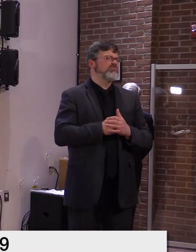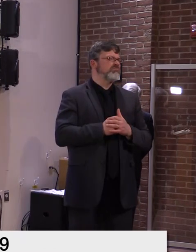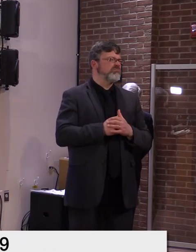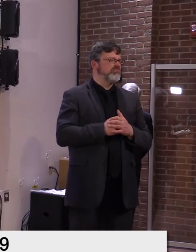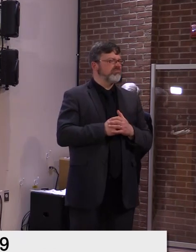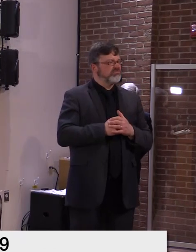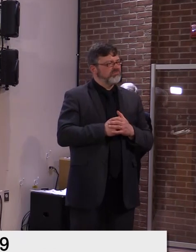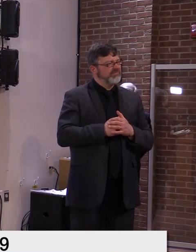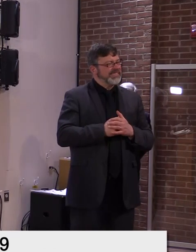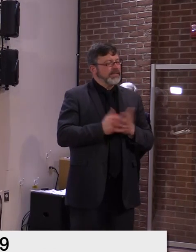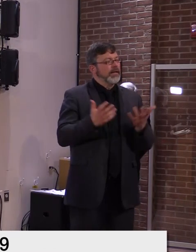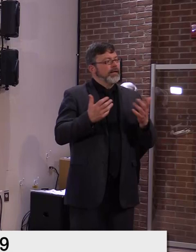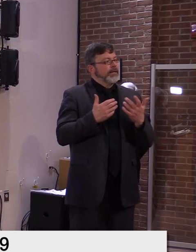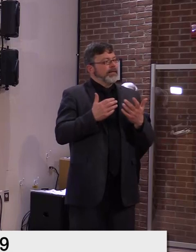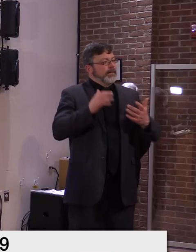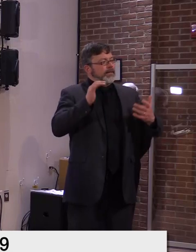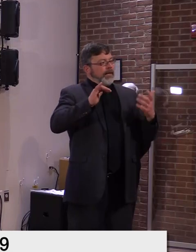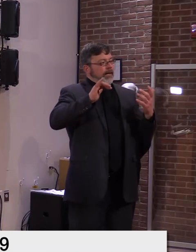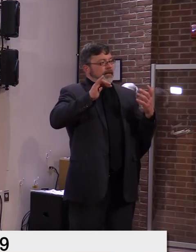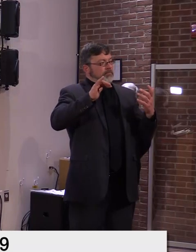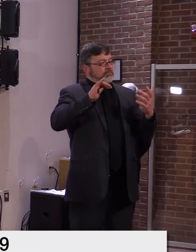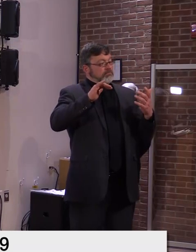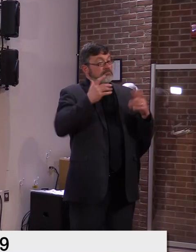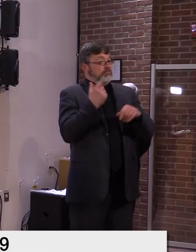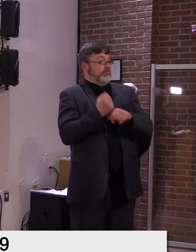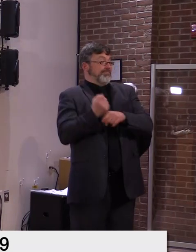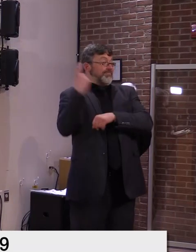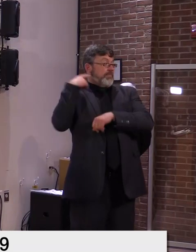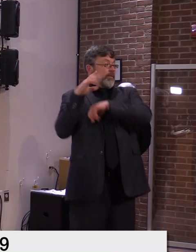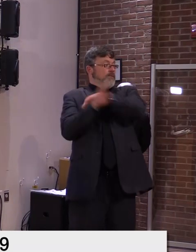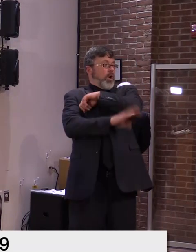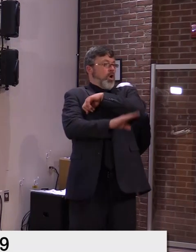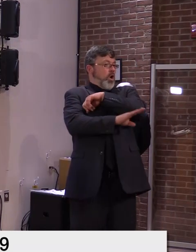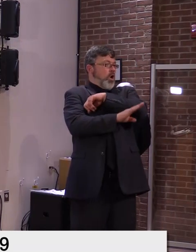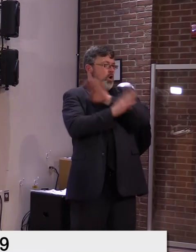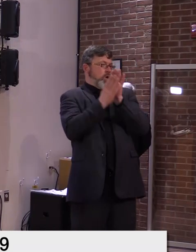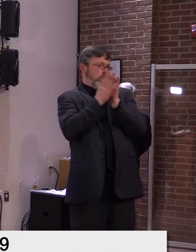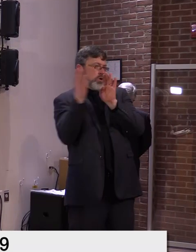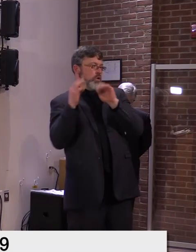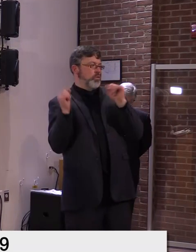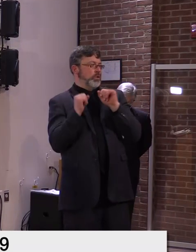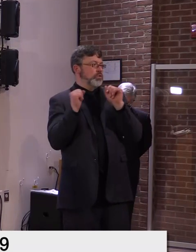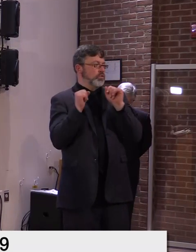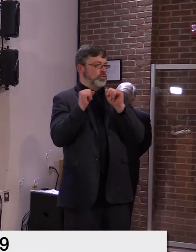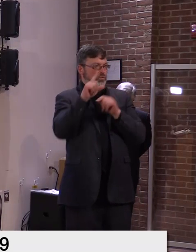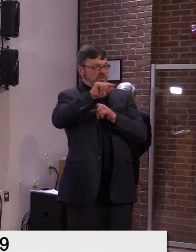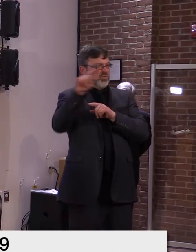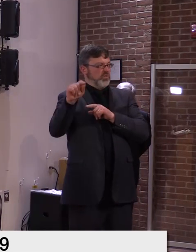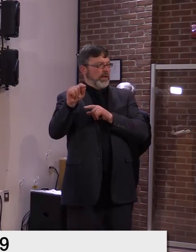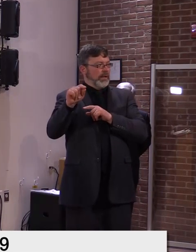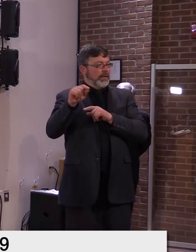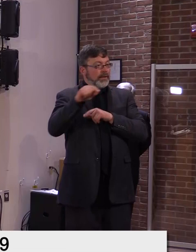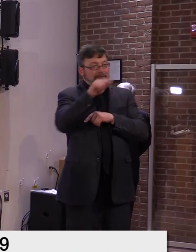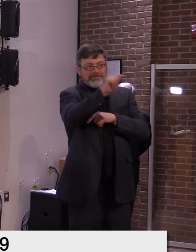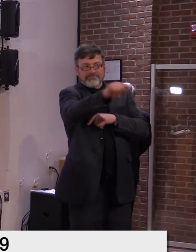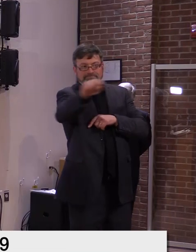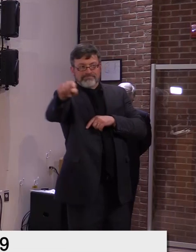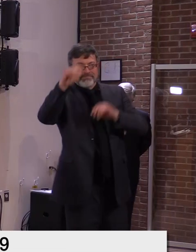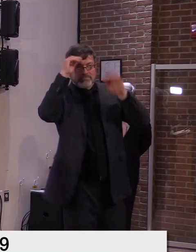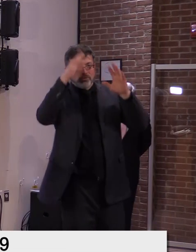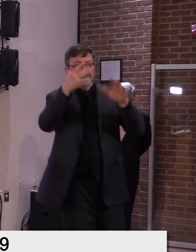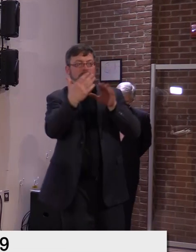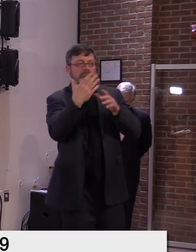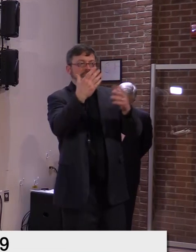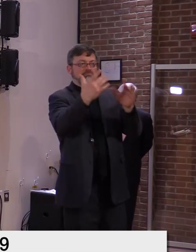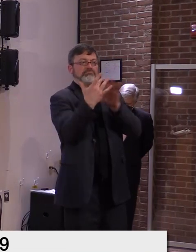winter, we were hearing a lot more angst, if you will, from the field about what students had actually missed